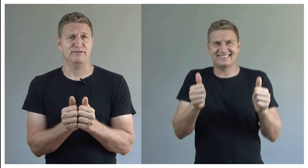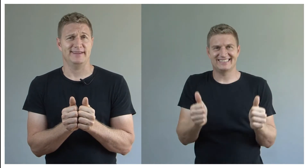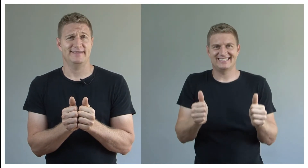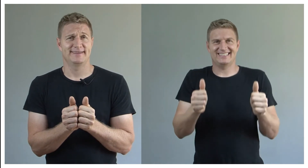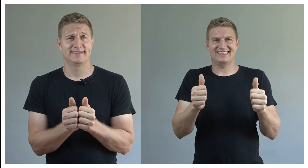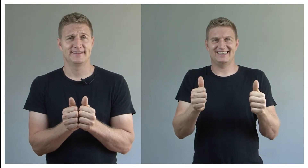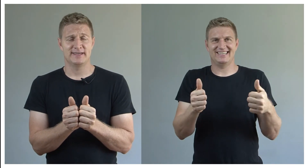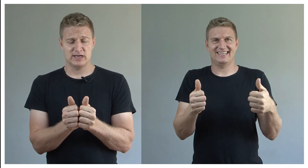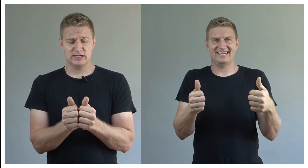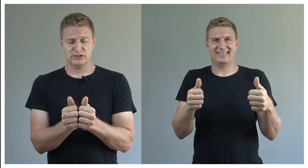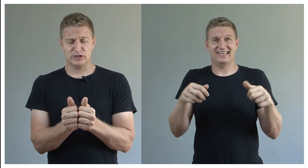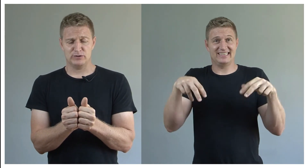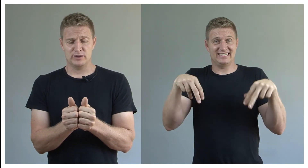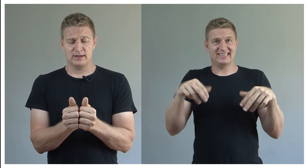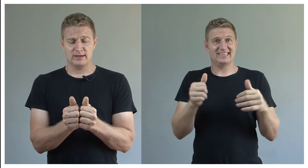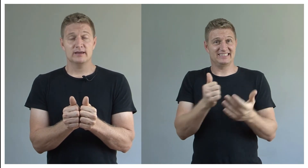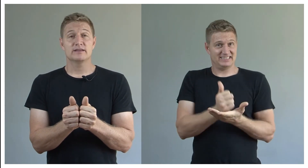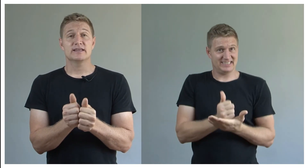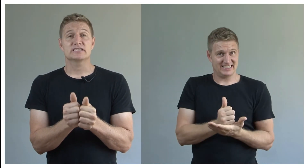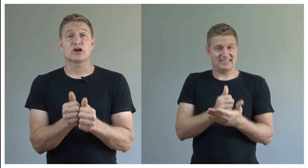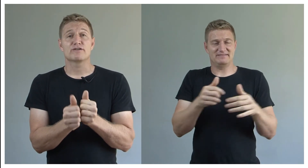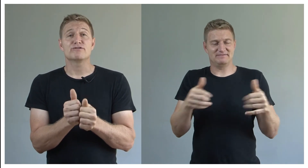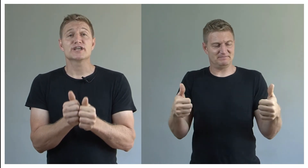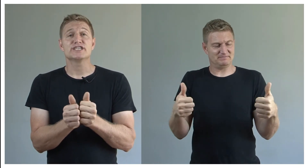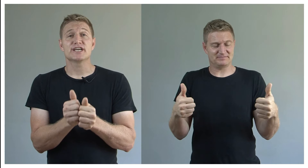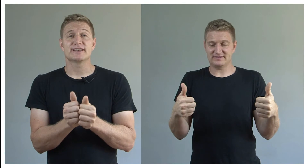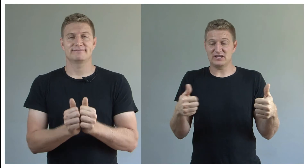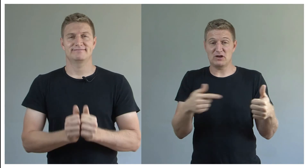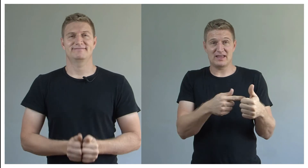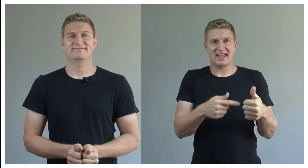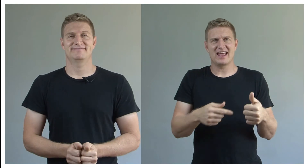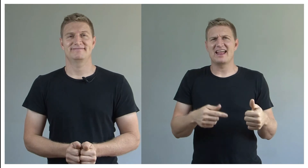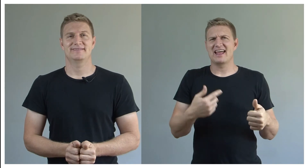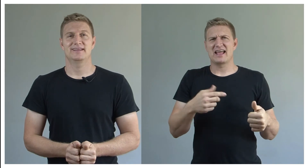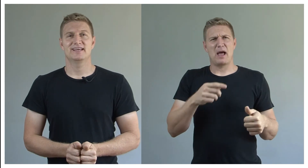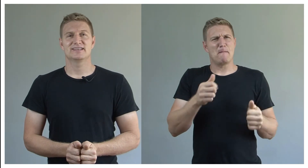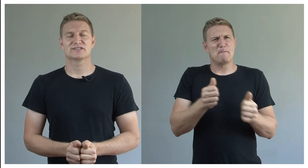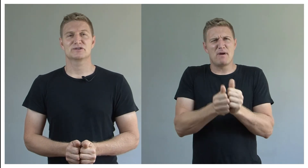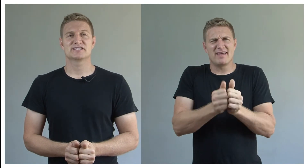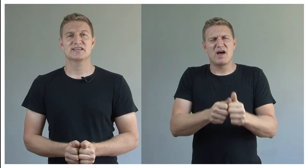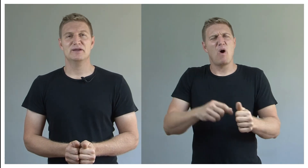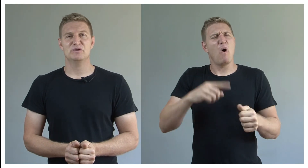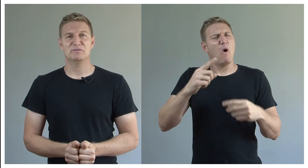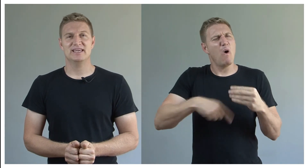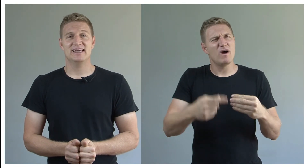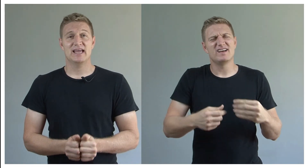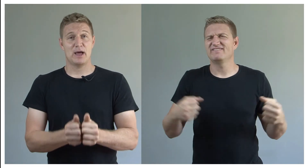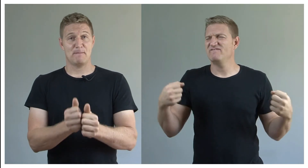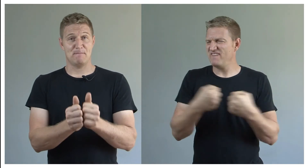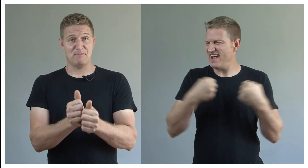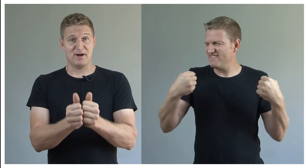fight. So there's a lot of friction. So the sign would be brother.